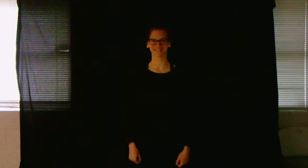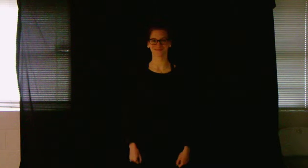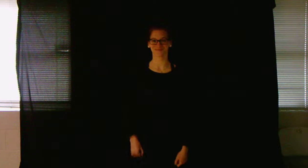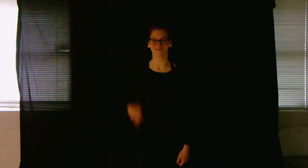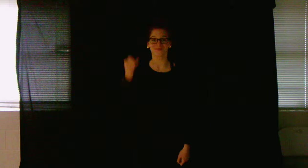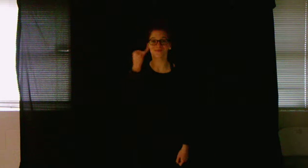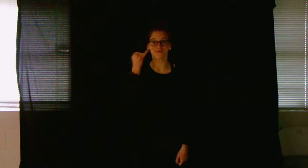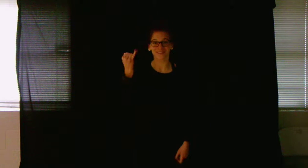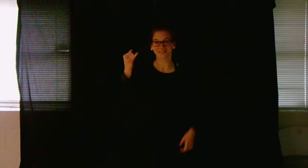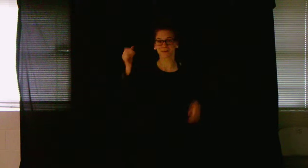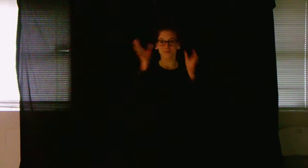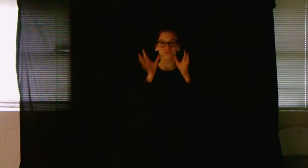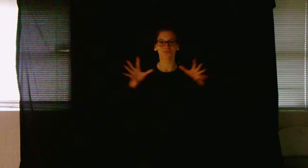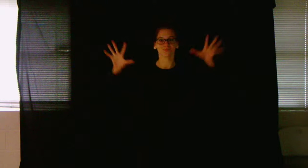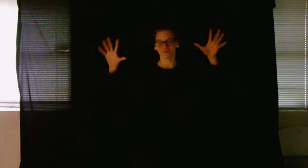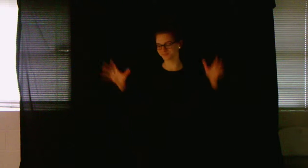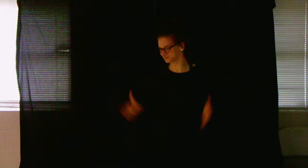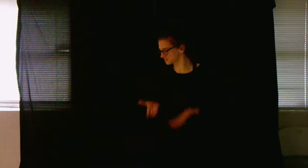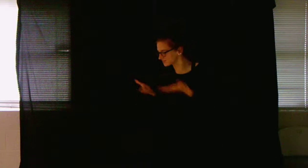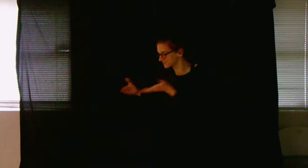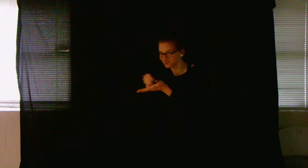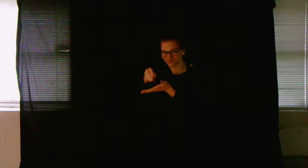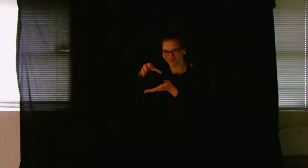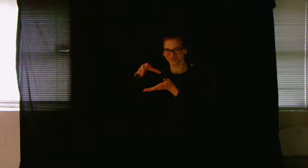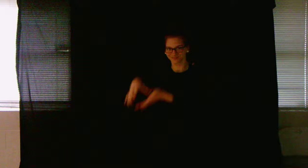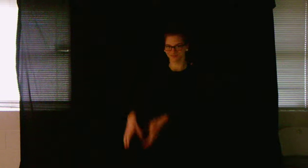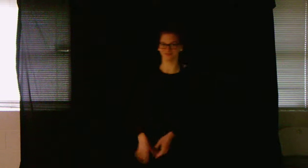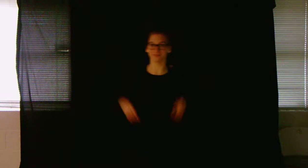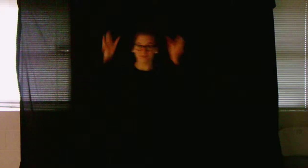If you bear a moose, I must be.